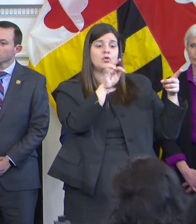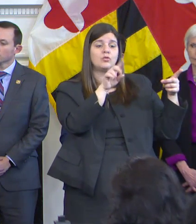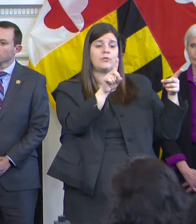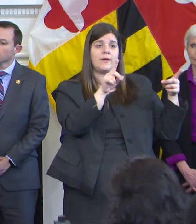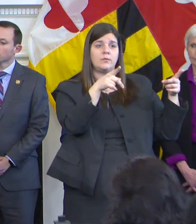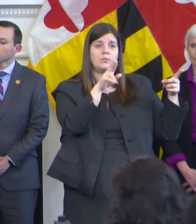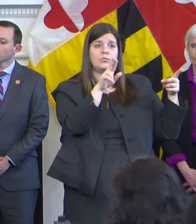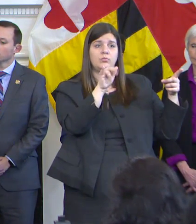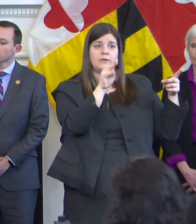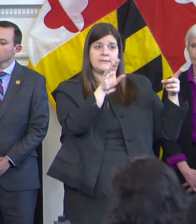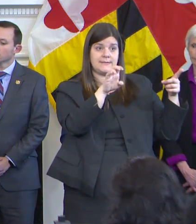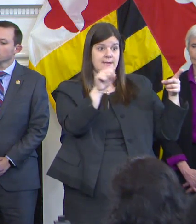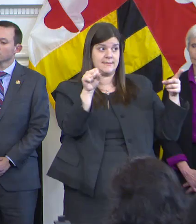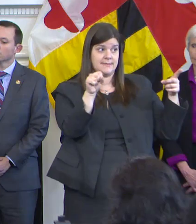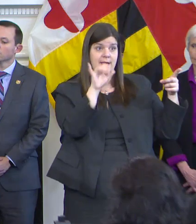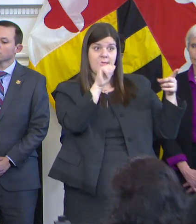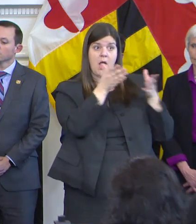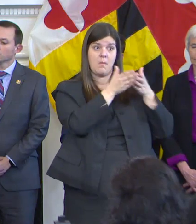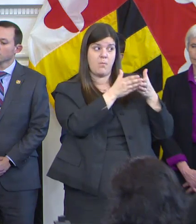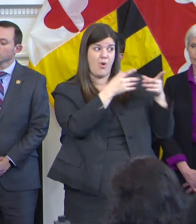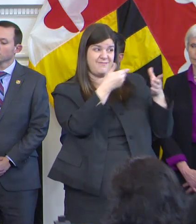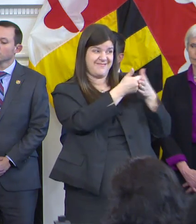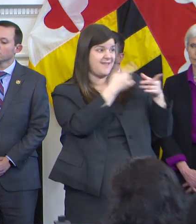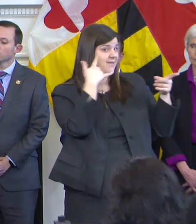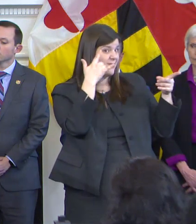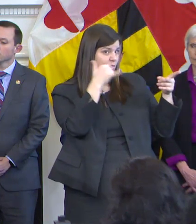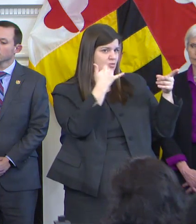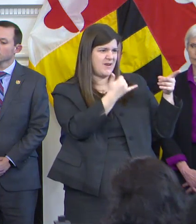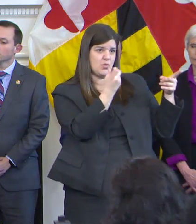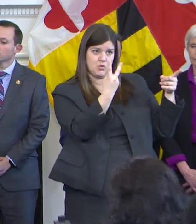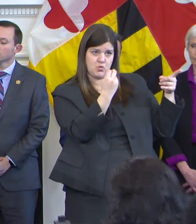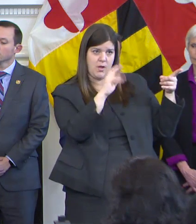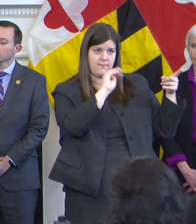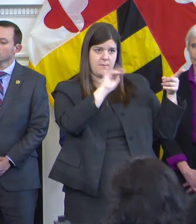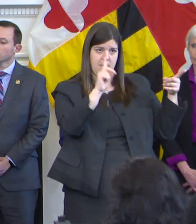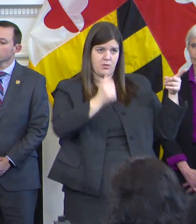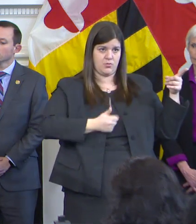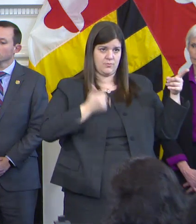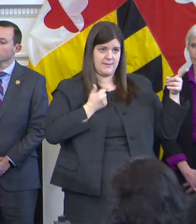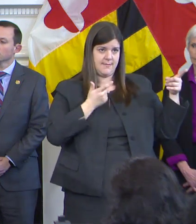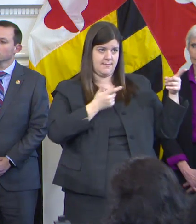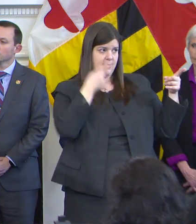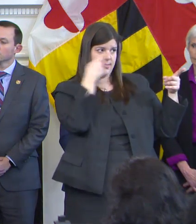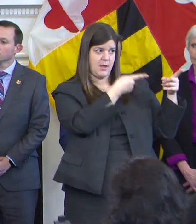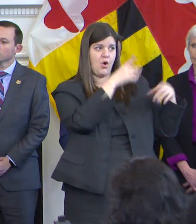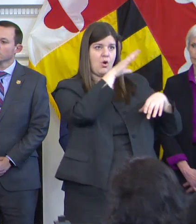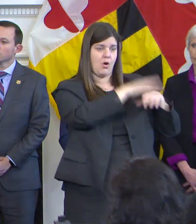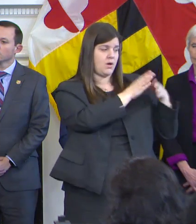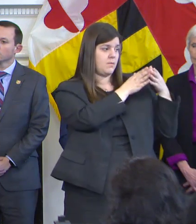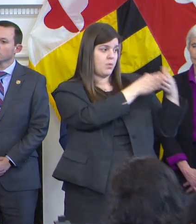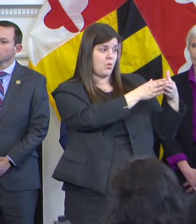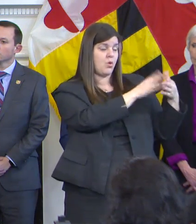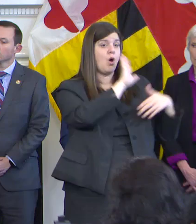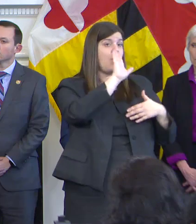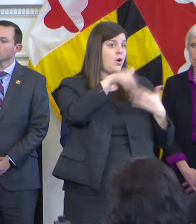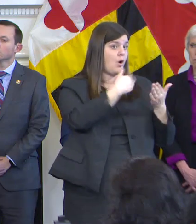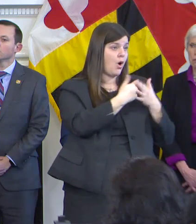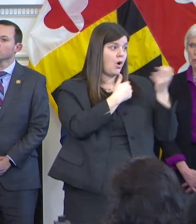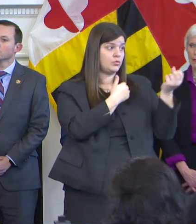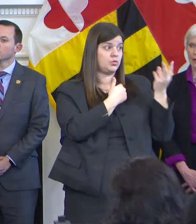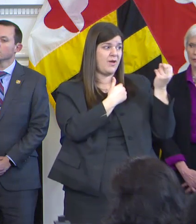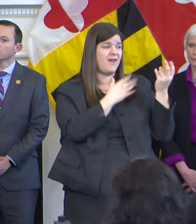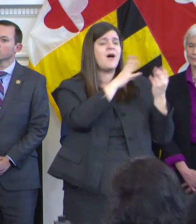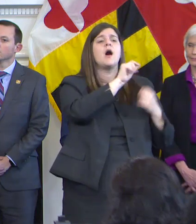California. All 12 of the Marylanders and many of the other U.S. citizens aboard that